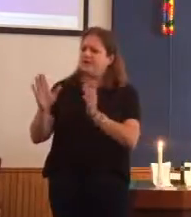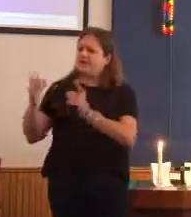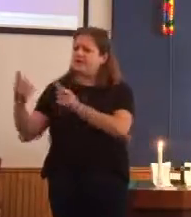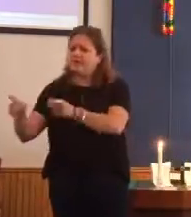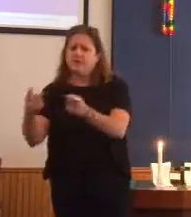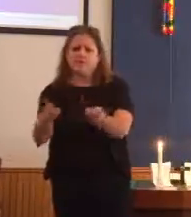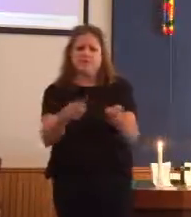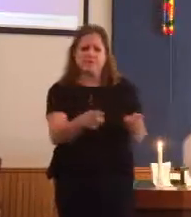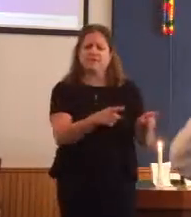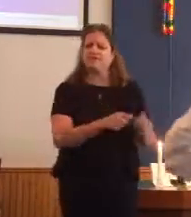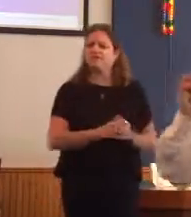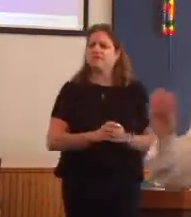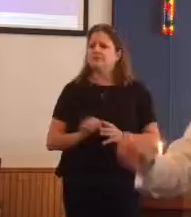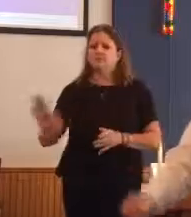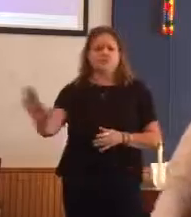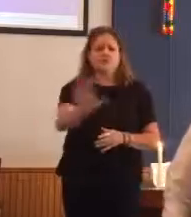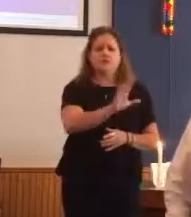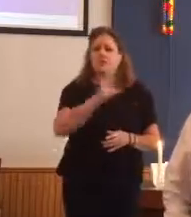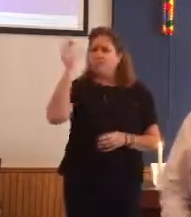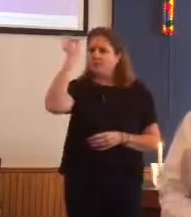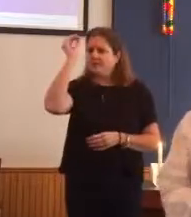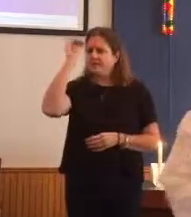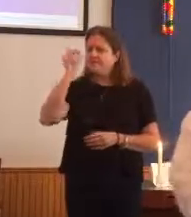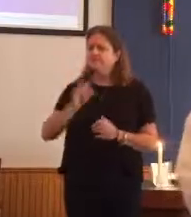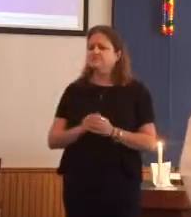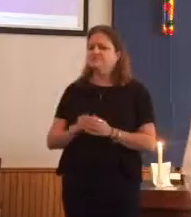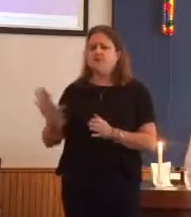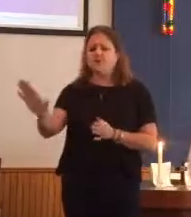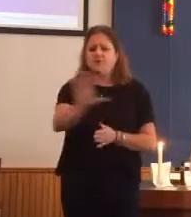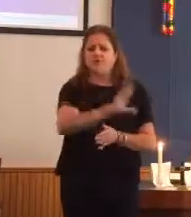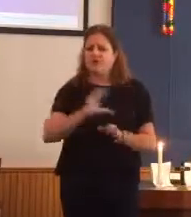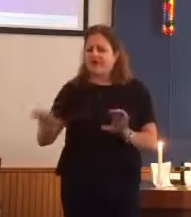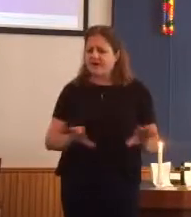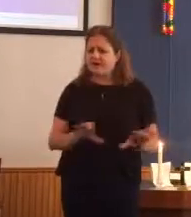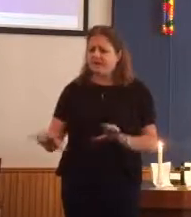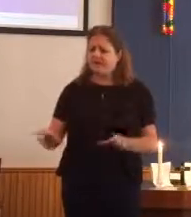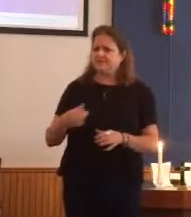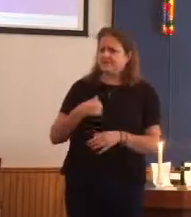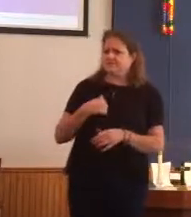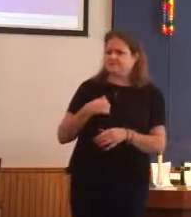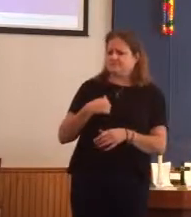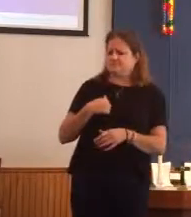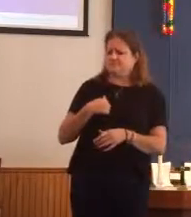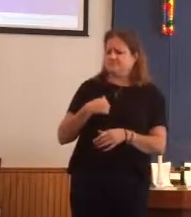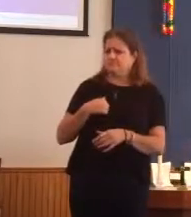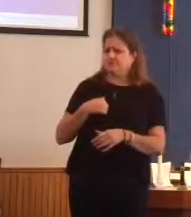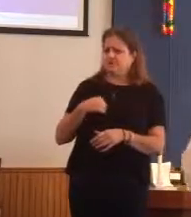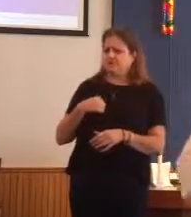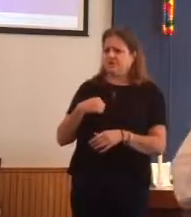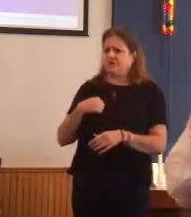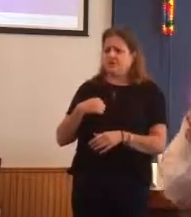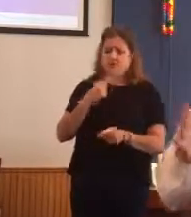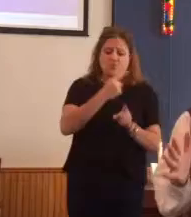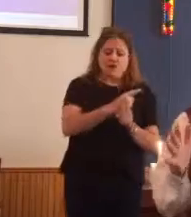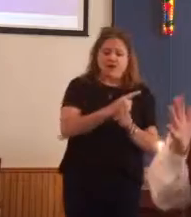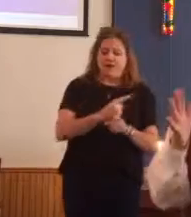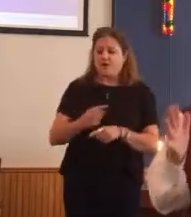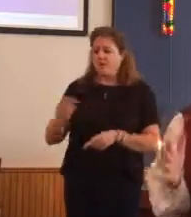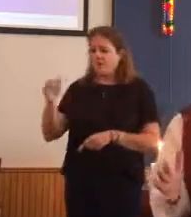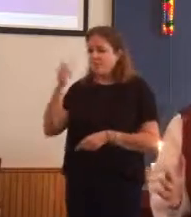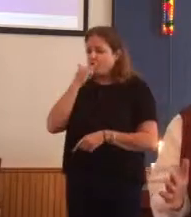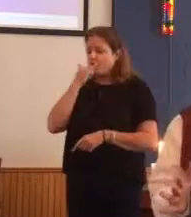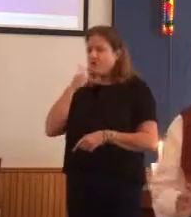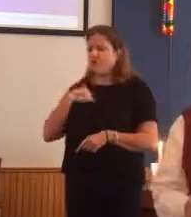around another person's opinions or actions. And we define right and wrong in